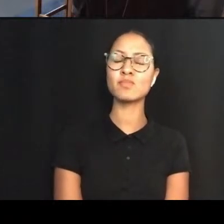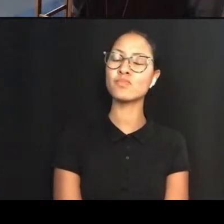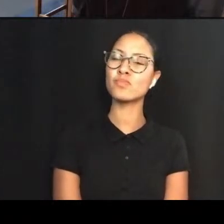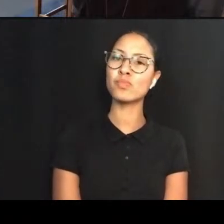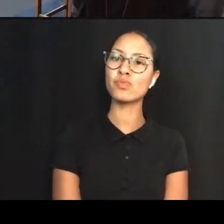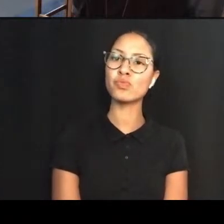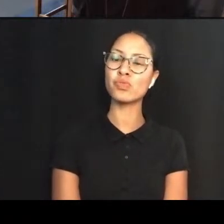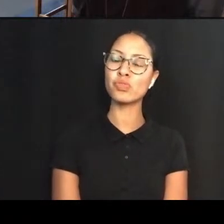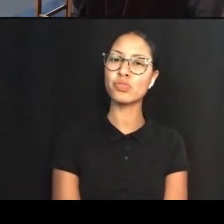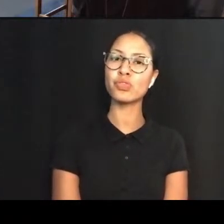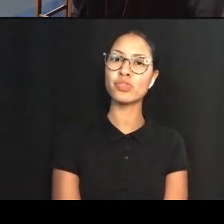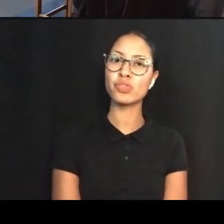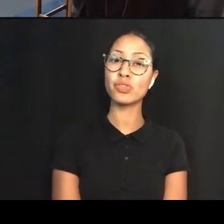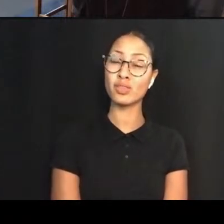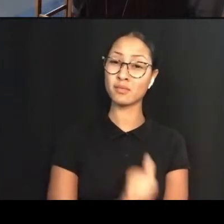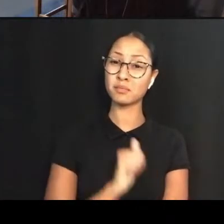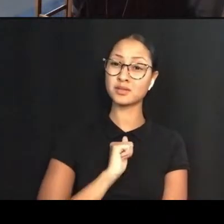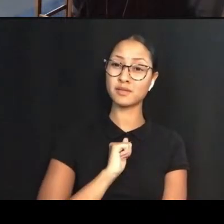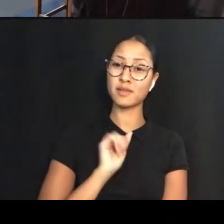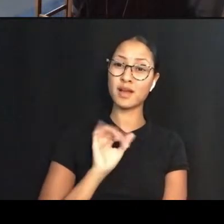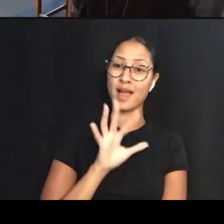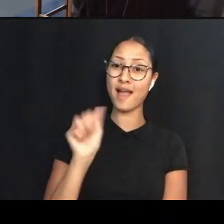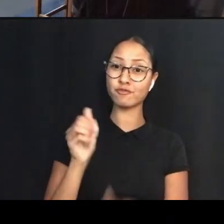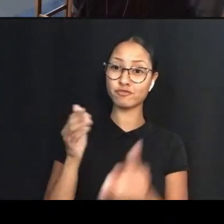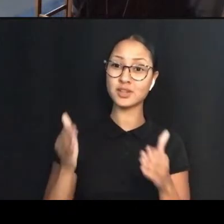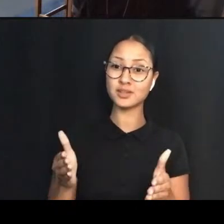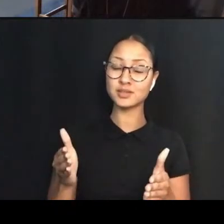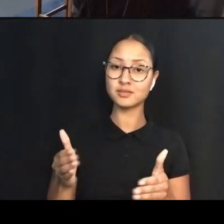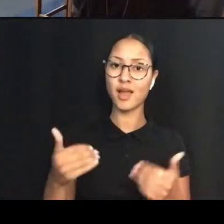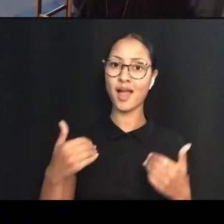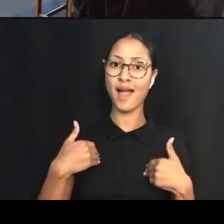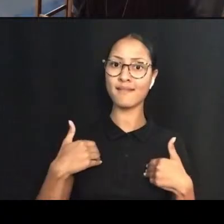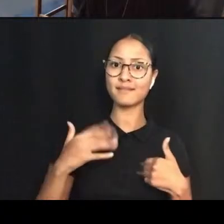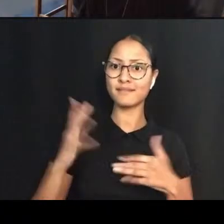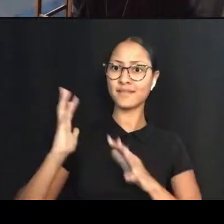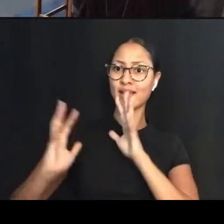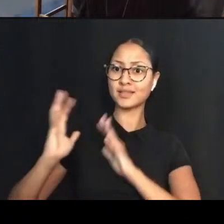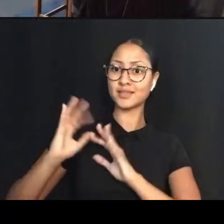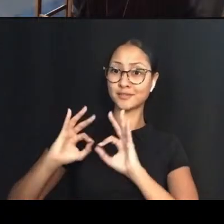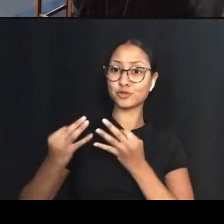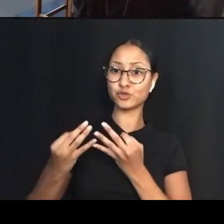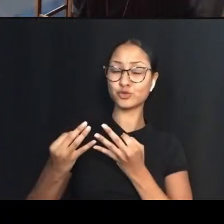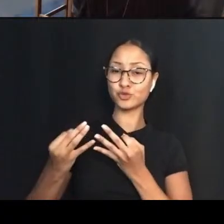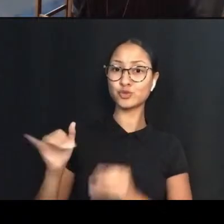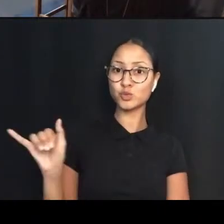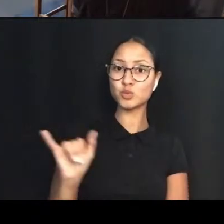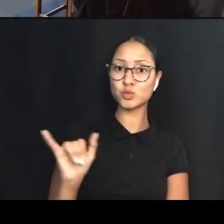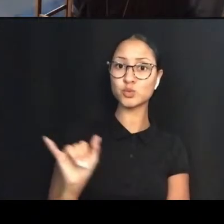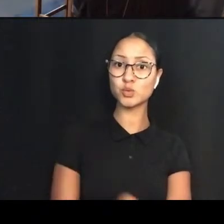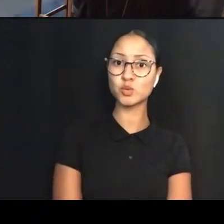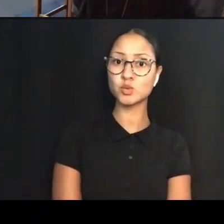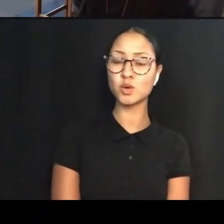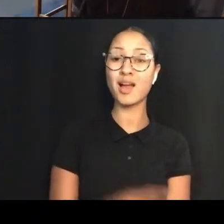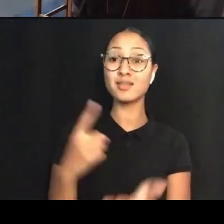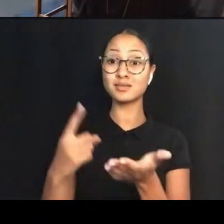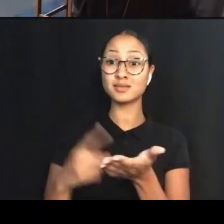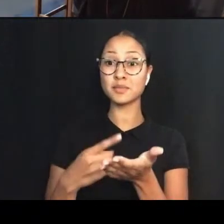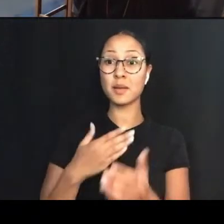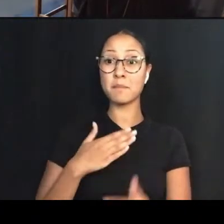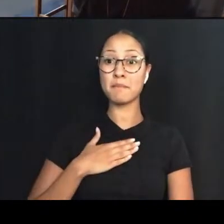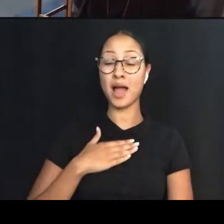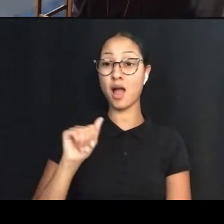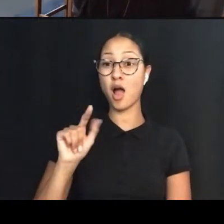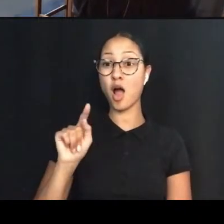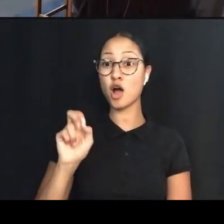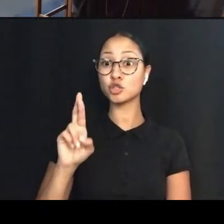like I'm an African that has ancestors too, right? And sometimes the altar isn't a table with things on it. Sometimes you're the